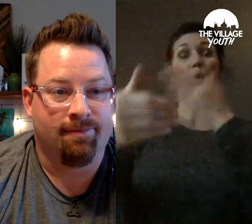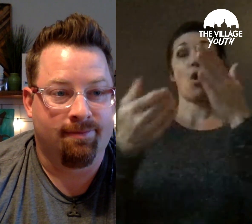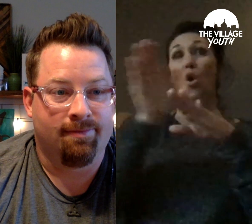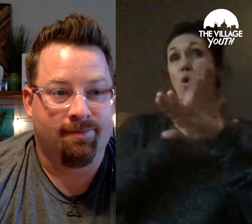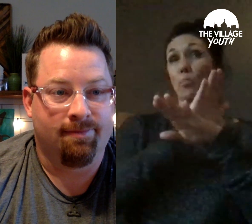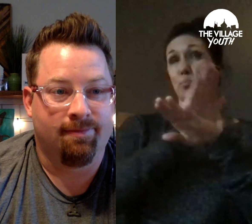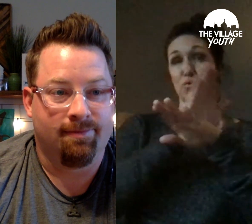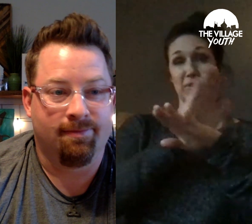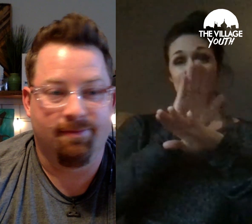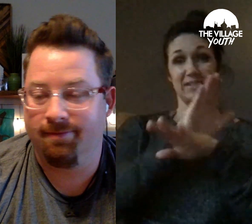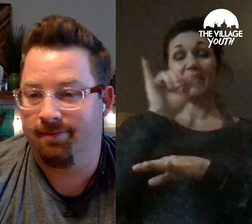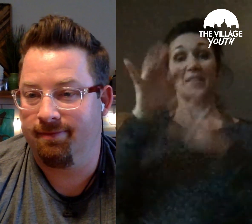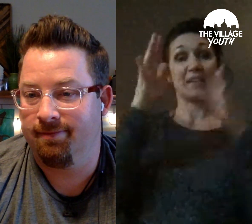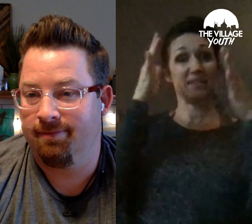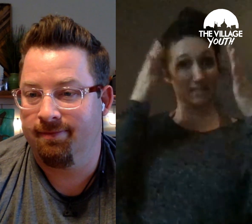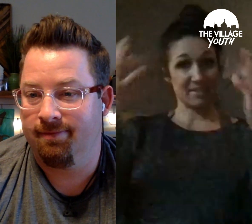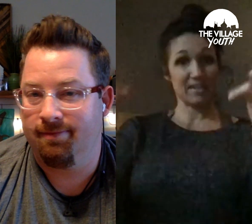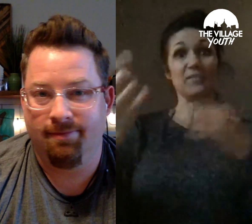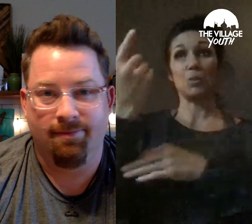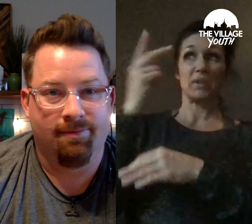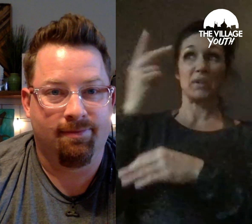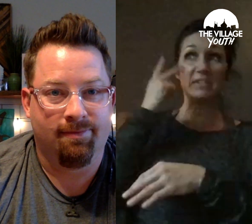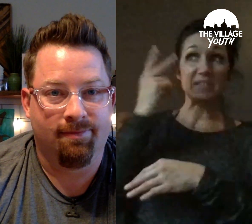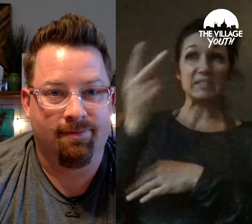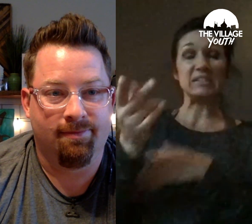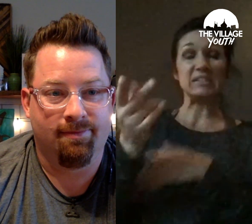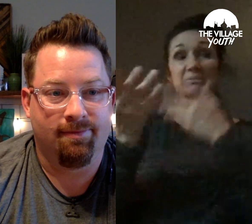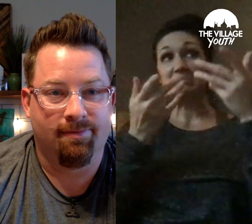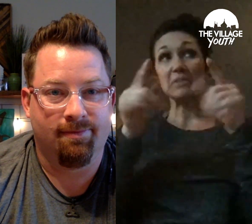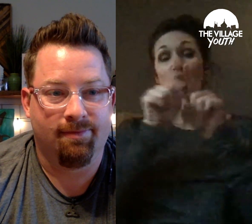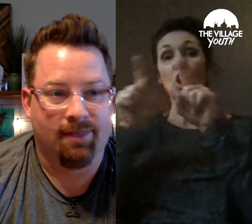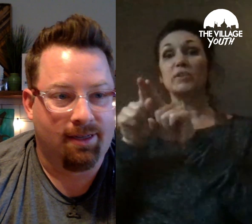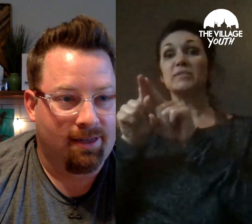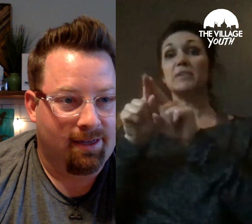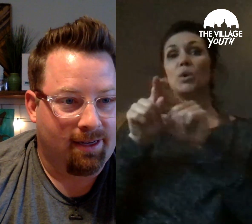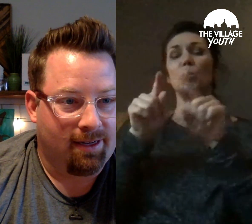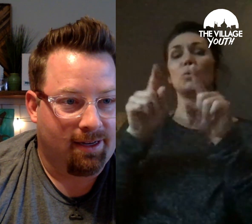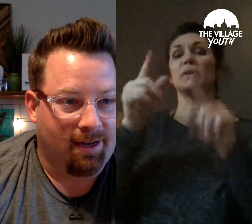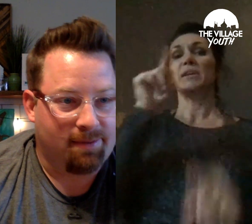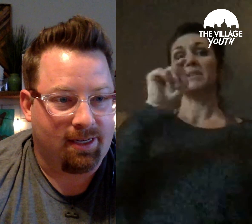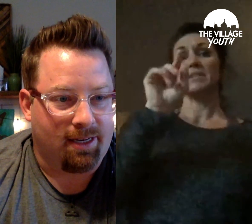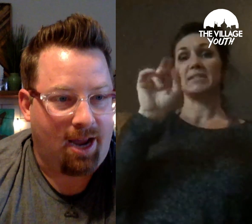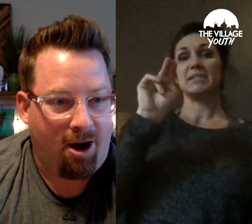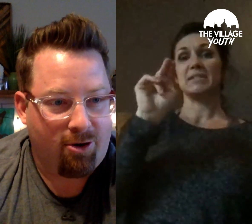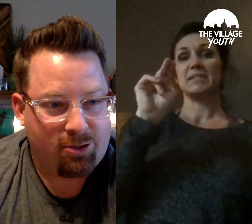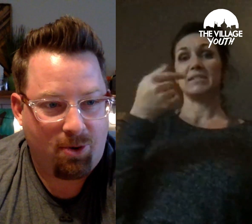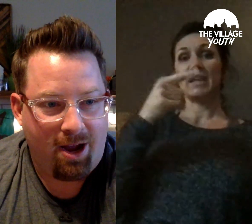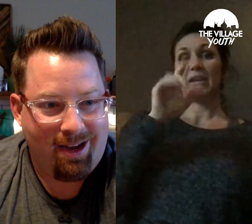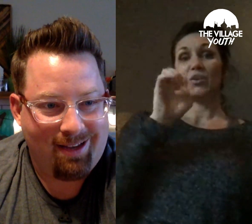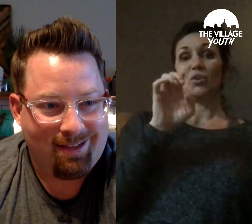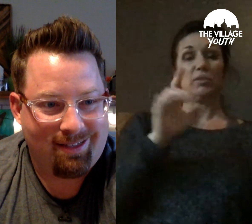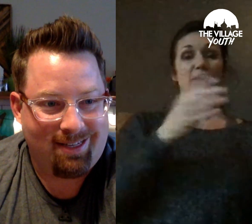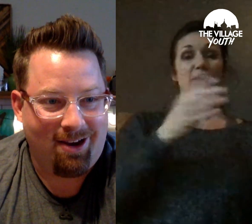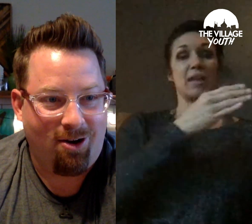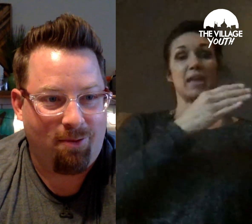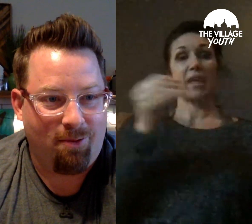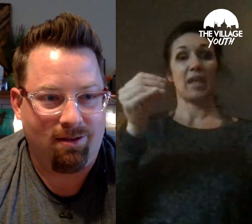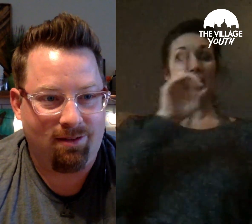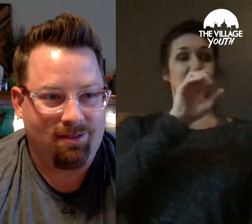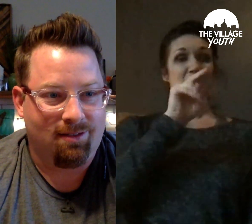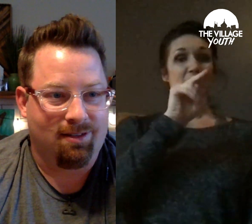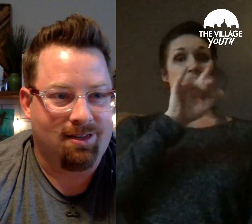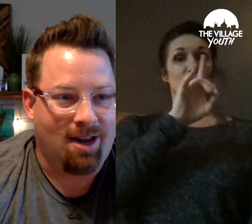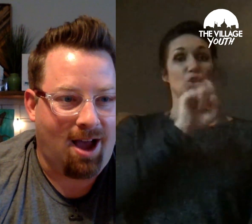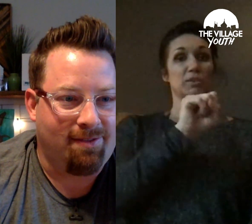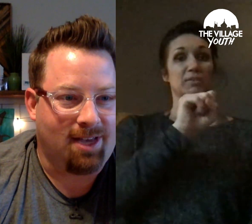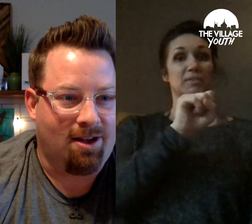just saying, like, that's definitely one to look into. It also, somebody said Tangled. I love it. Guys and Dolls, Pillow I'm Talk. seeing Oh, Jody. Hairspray, Oh,